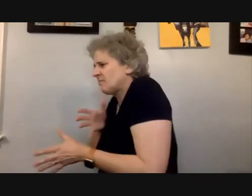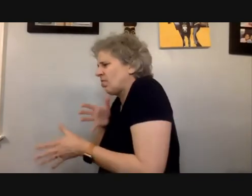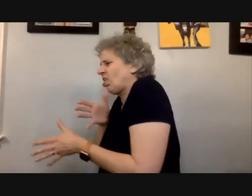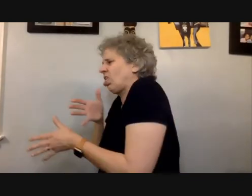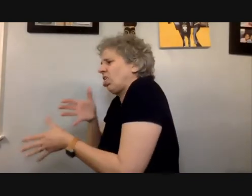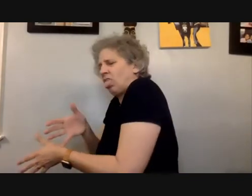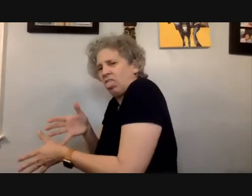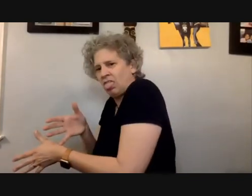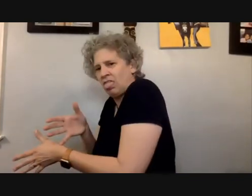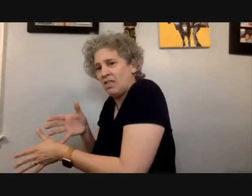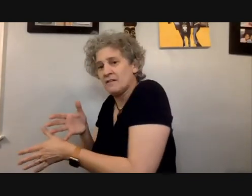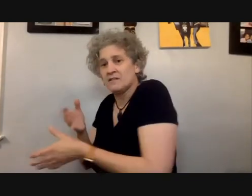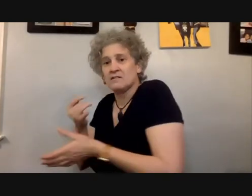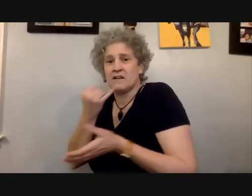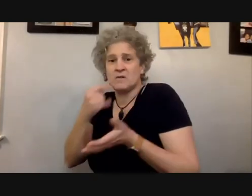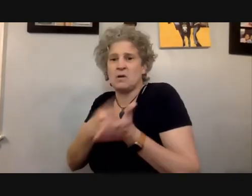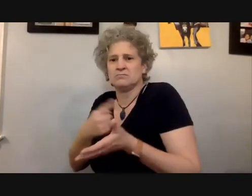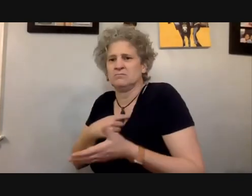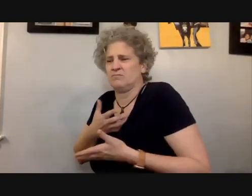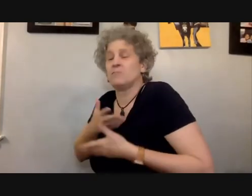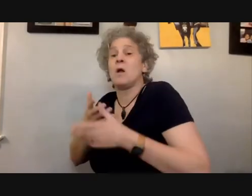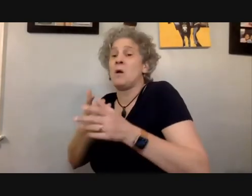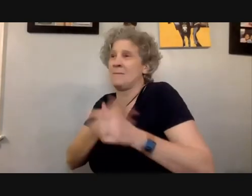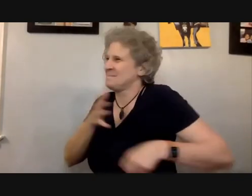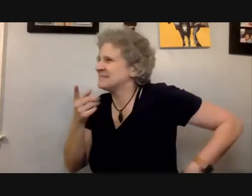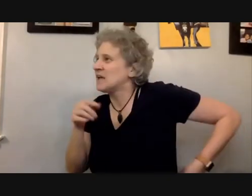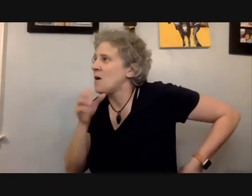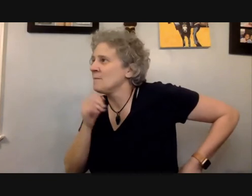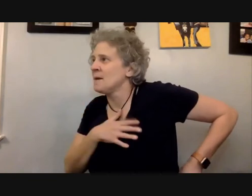Okay, so to vomit, to throw up.